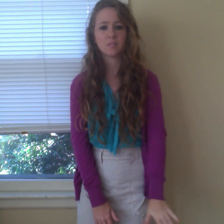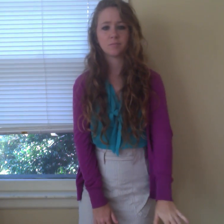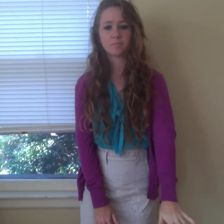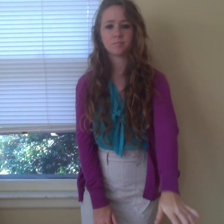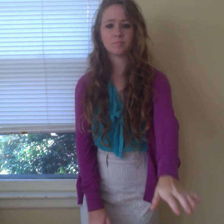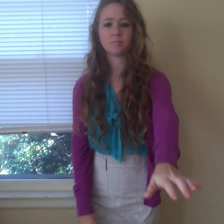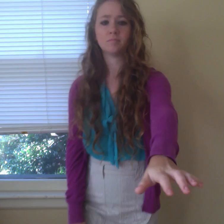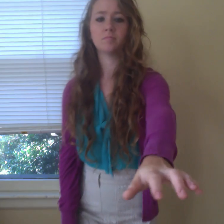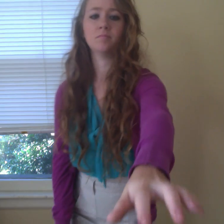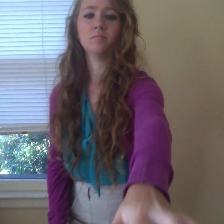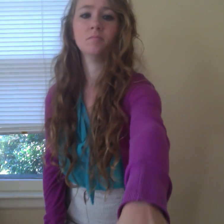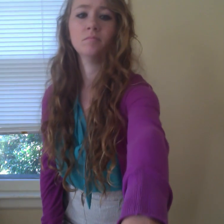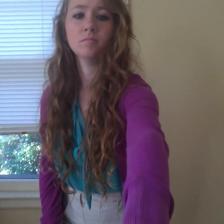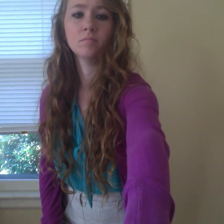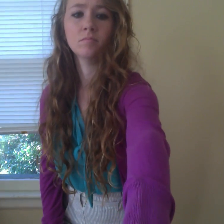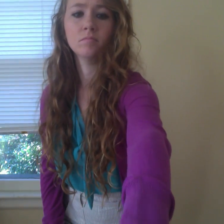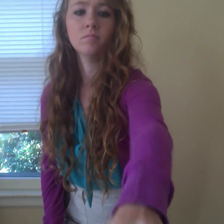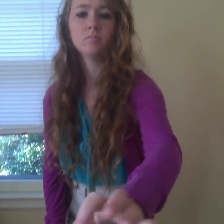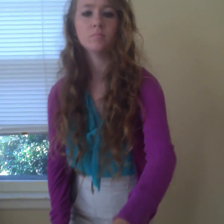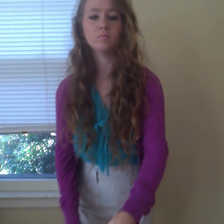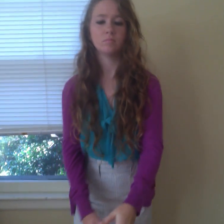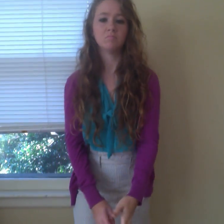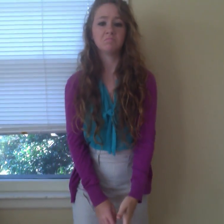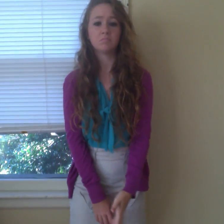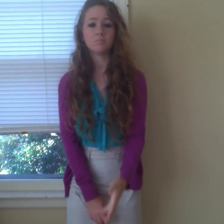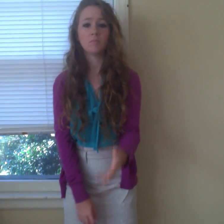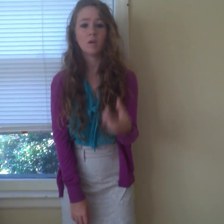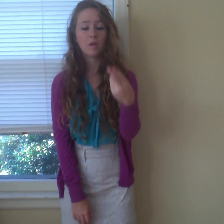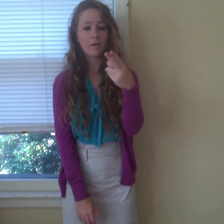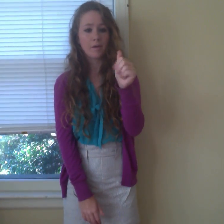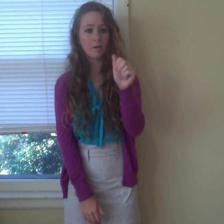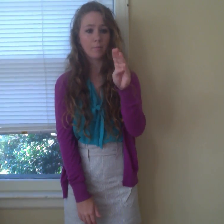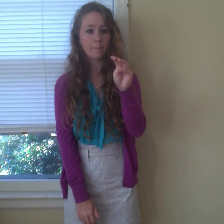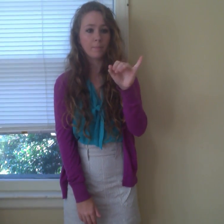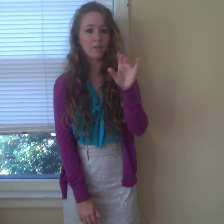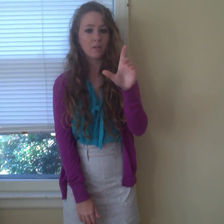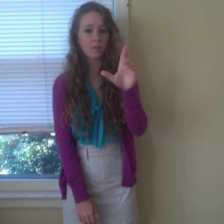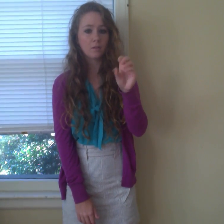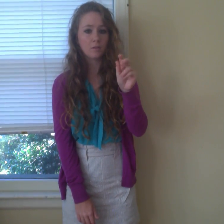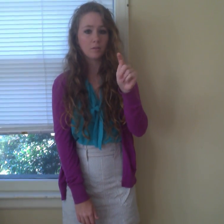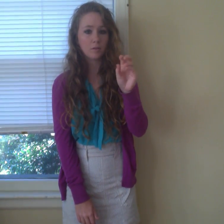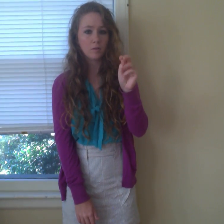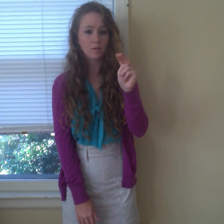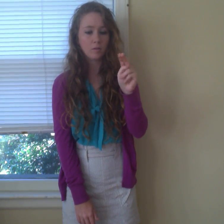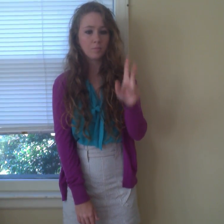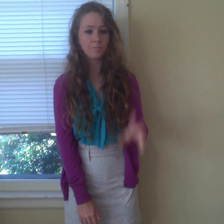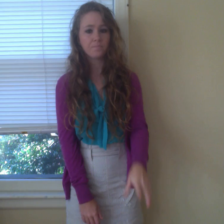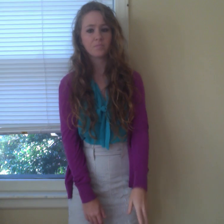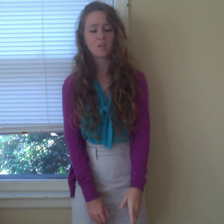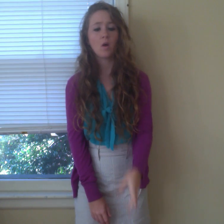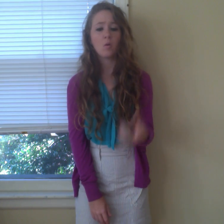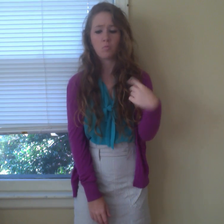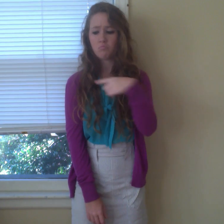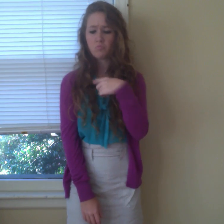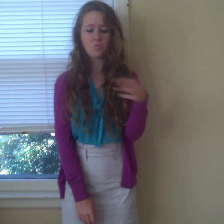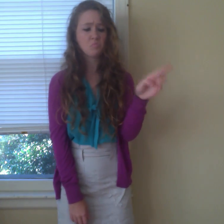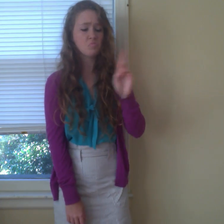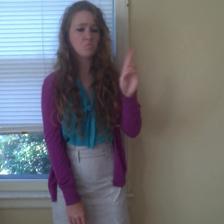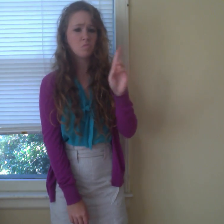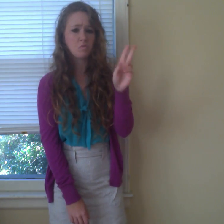Alexander Hamilton agreed, and he stated, "We are a republican government. Real liberty is never found in despotism or in the